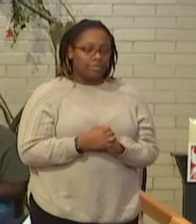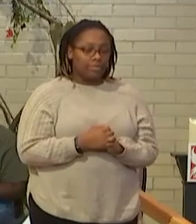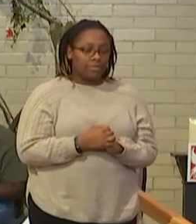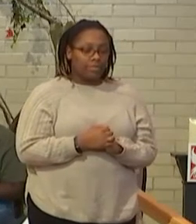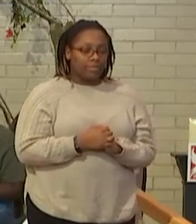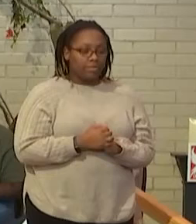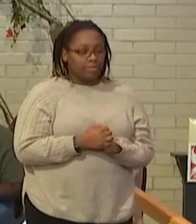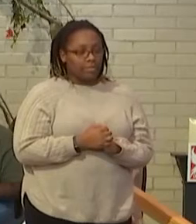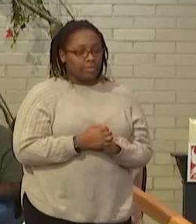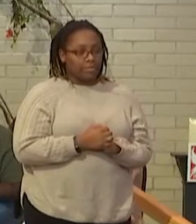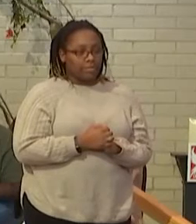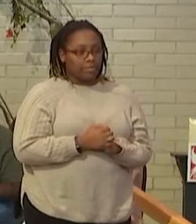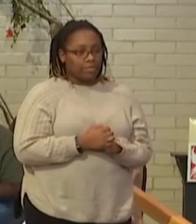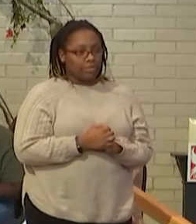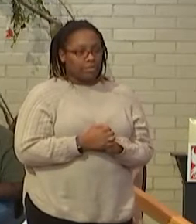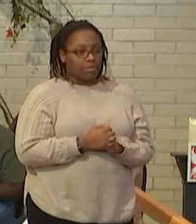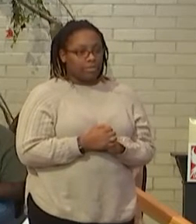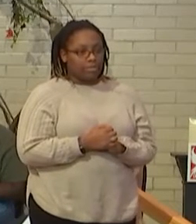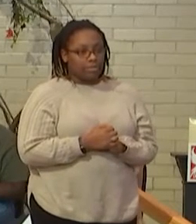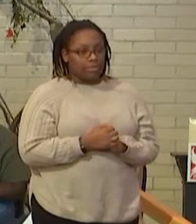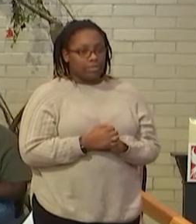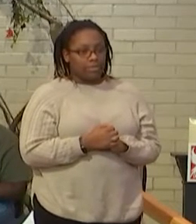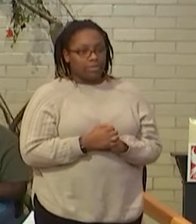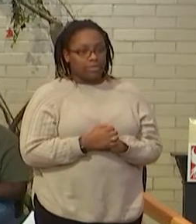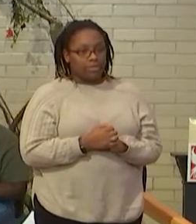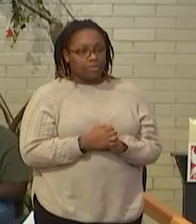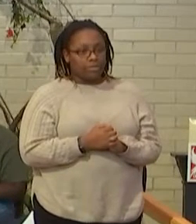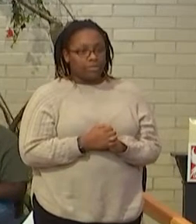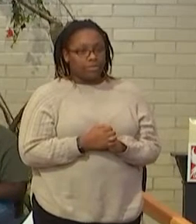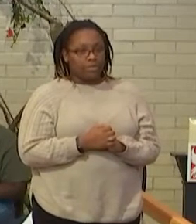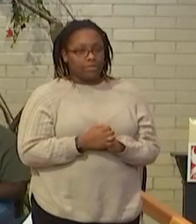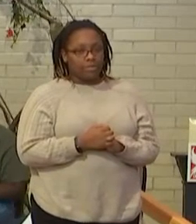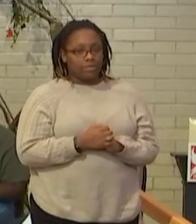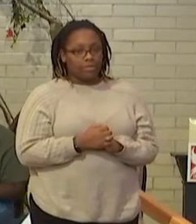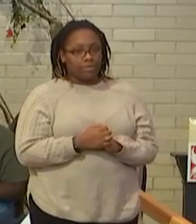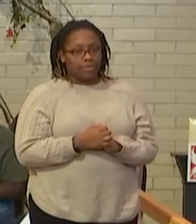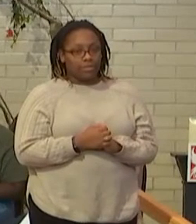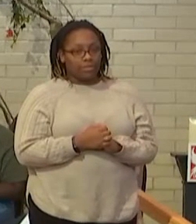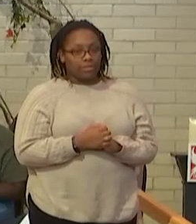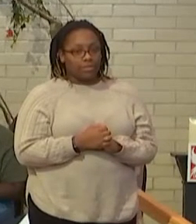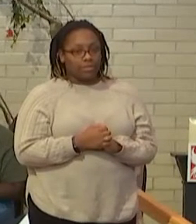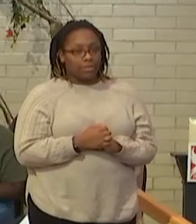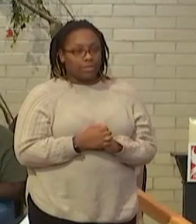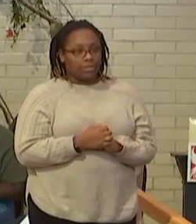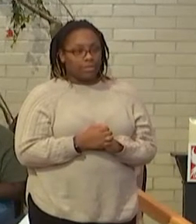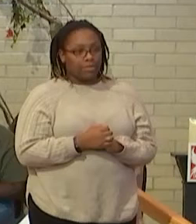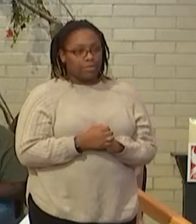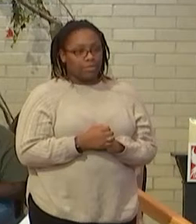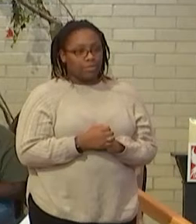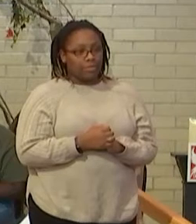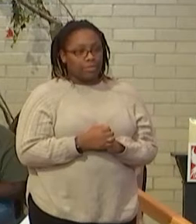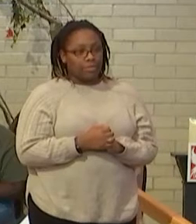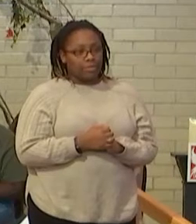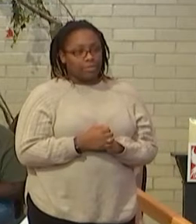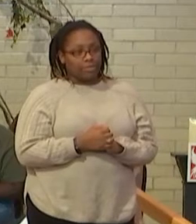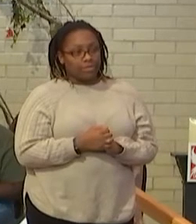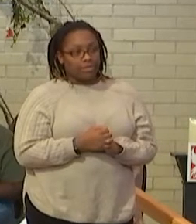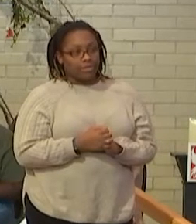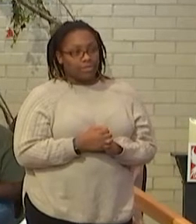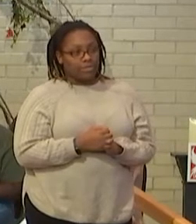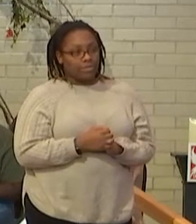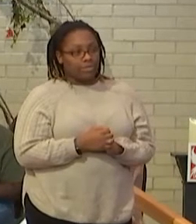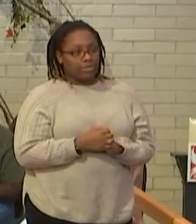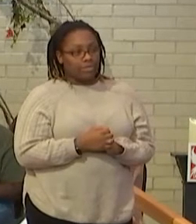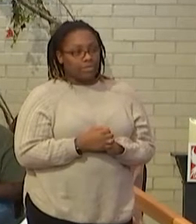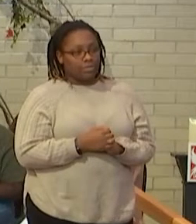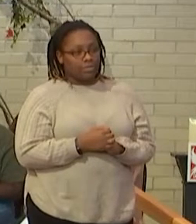So I think you all are familiar with the media representation of Tourette's, huh? I believe there was a